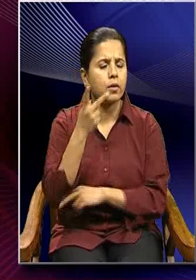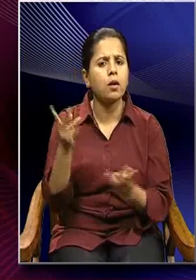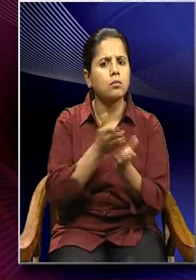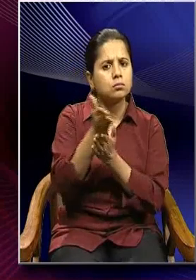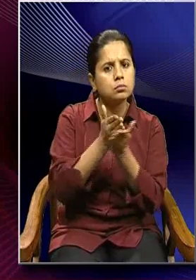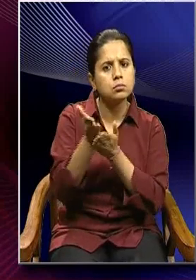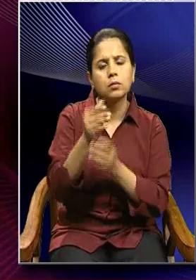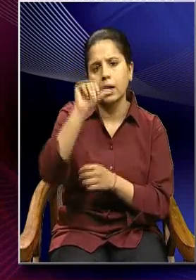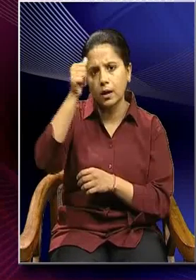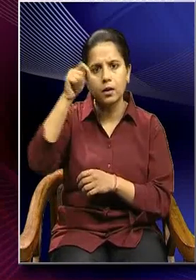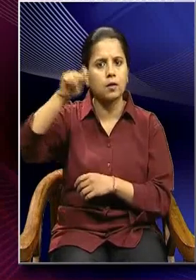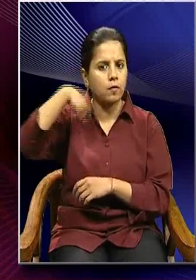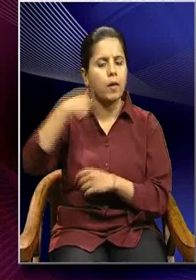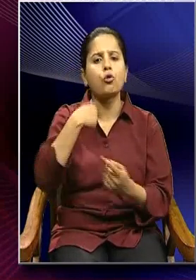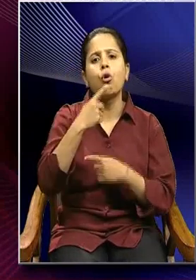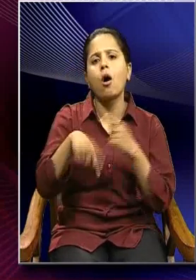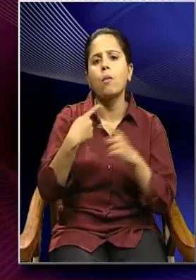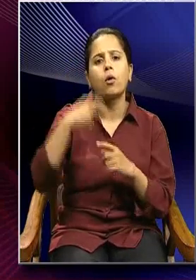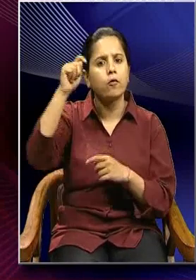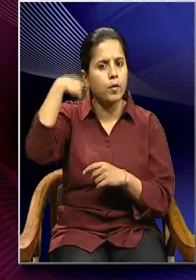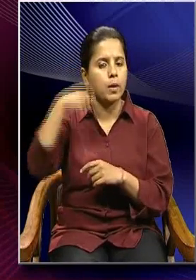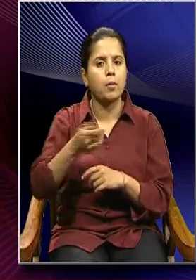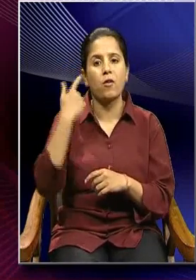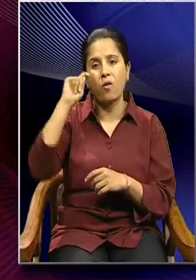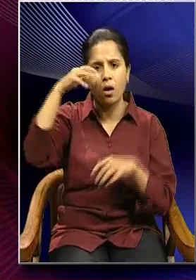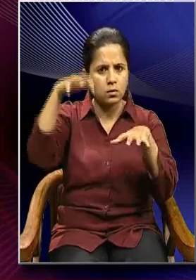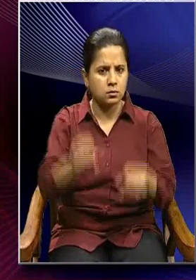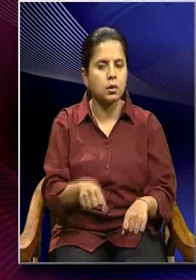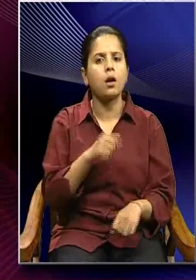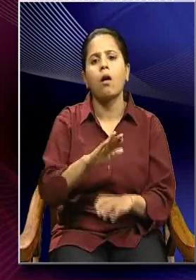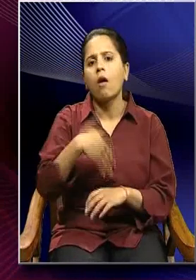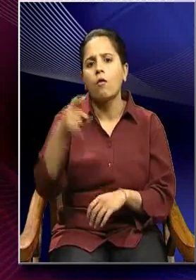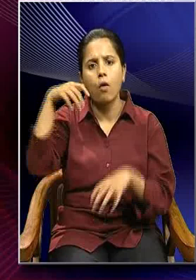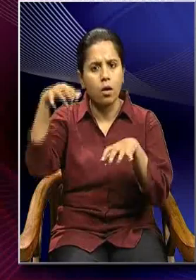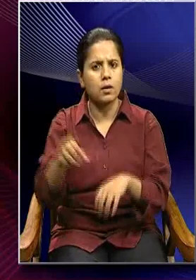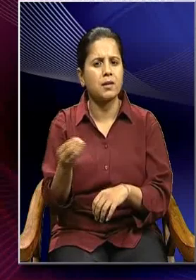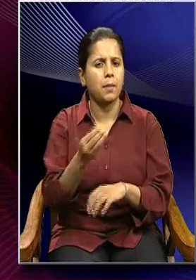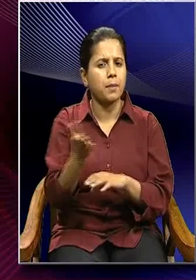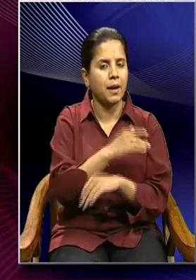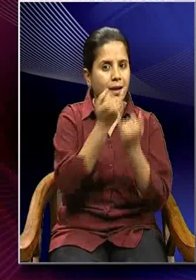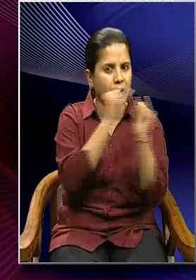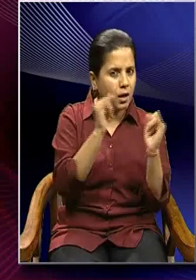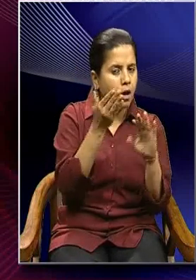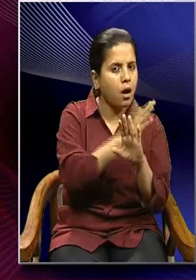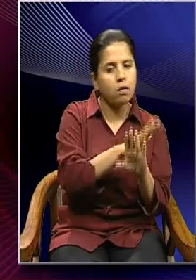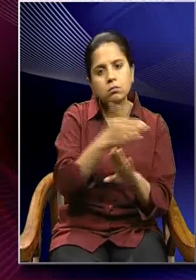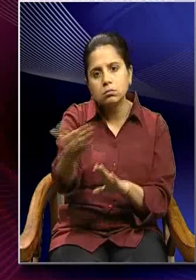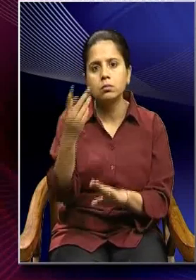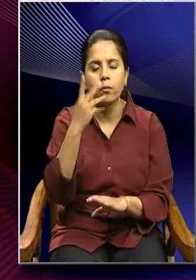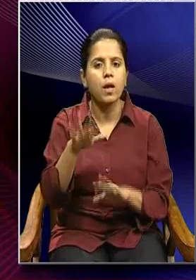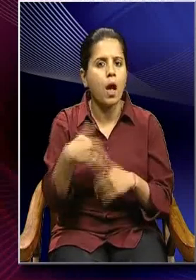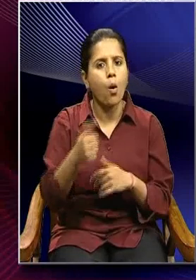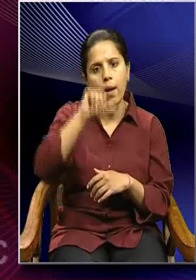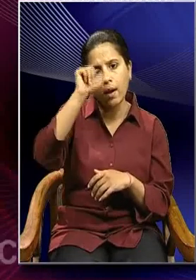Hindi cinema, we talked about the cinema of the colonial period, the post-colonial period just after independence, and how